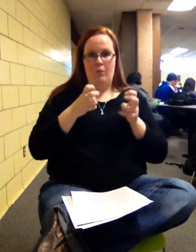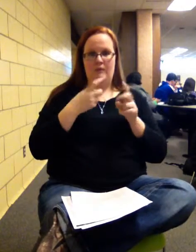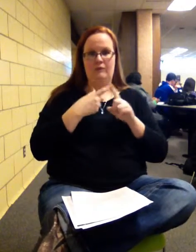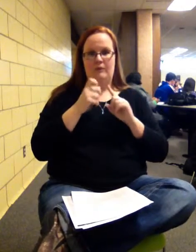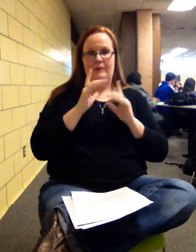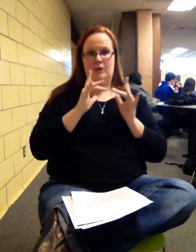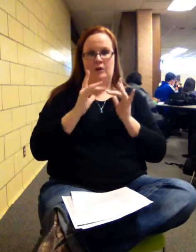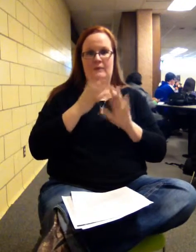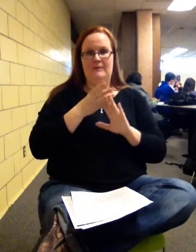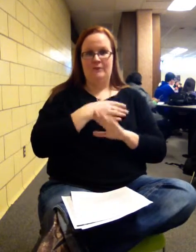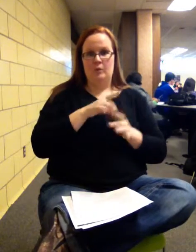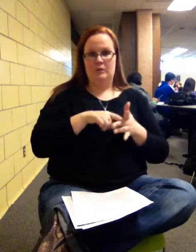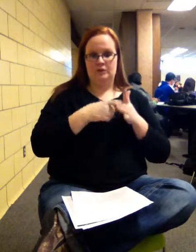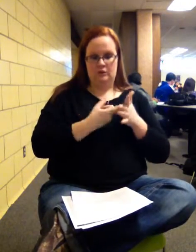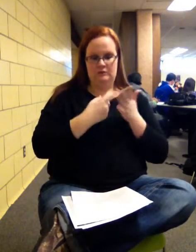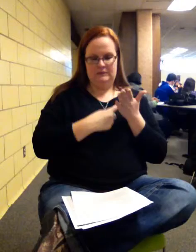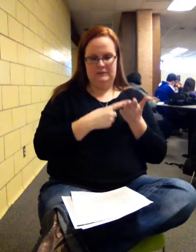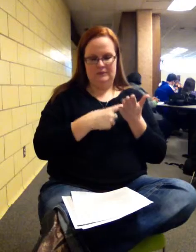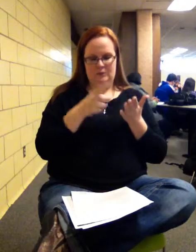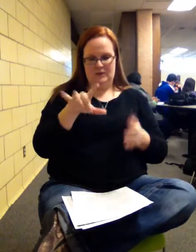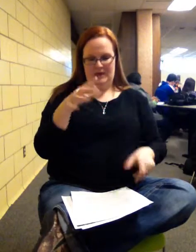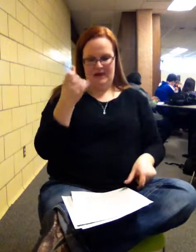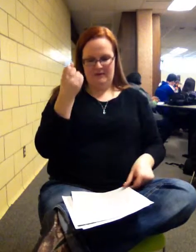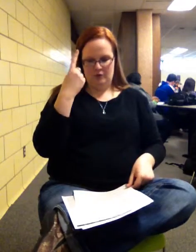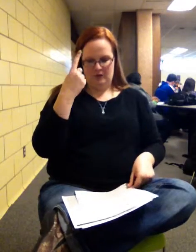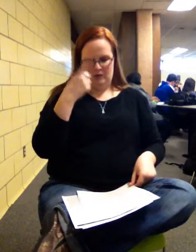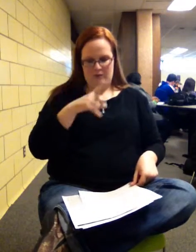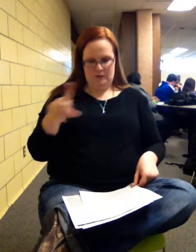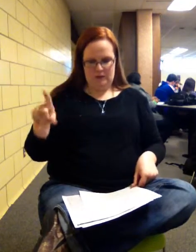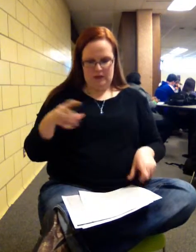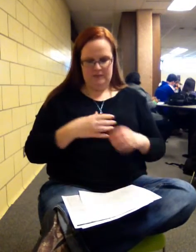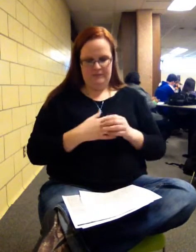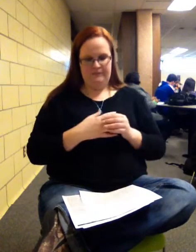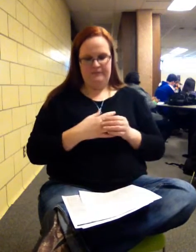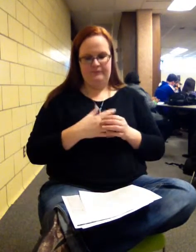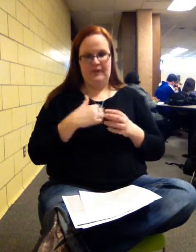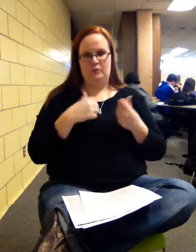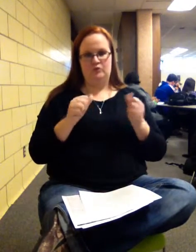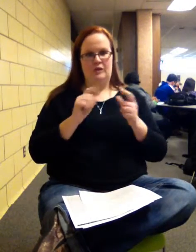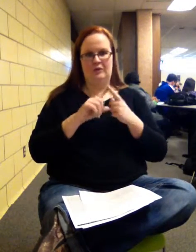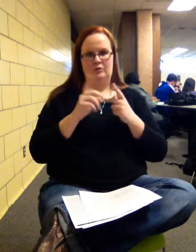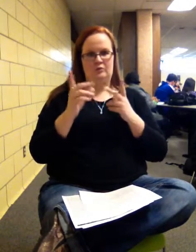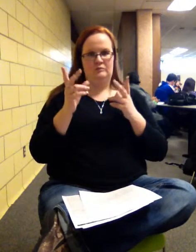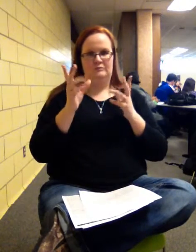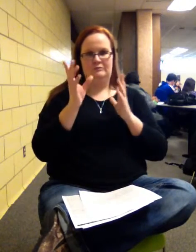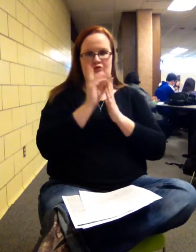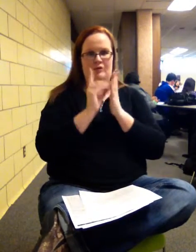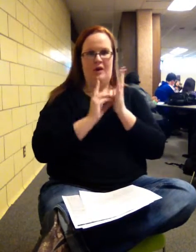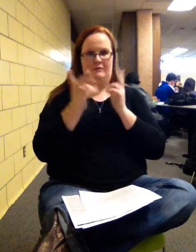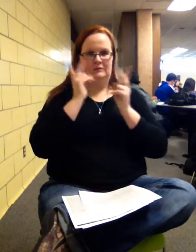we started talking about it, so you can kind of understand what's going on. And I'll try to draw some visual aids since I'm not able to get into the